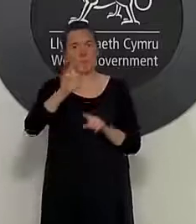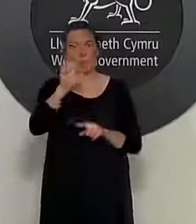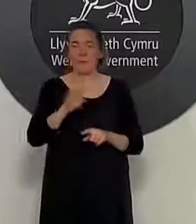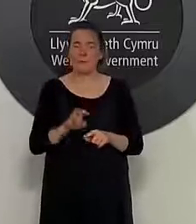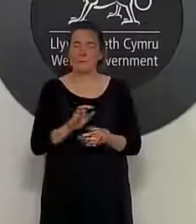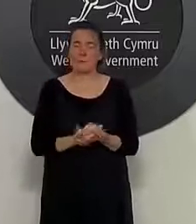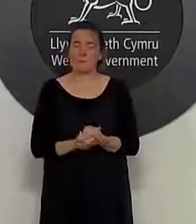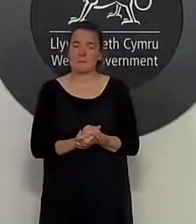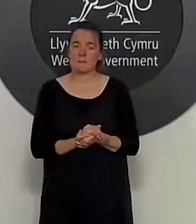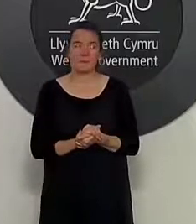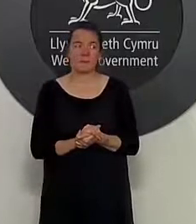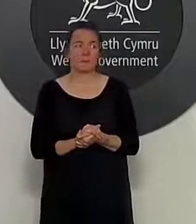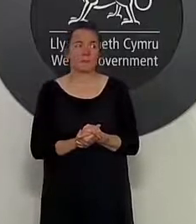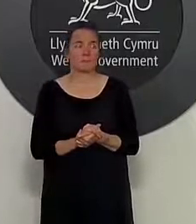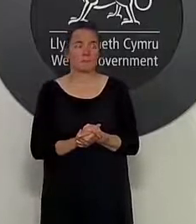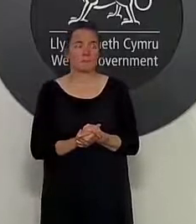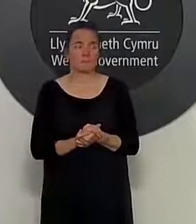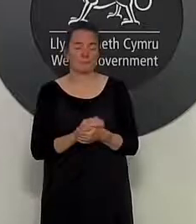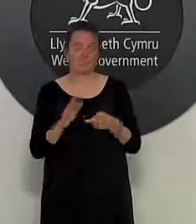many, many parts of Wales.